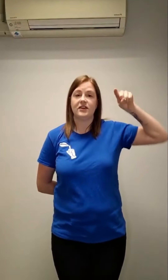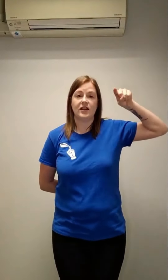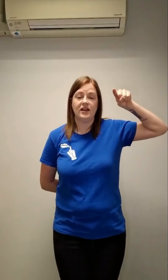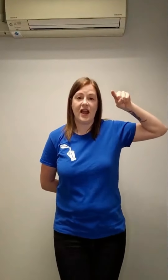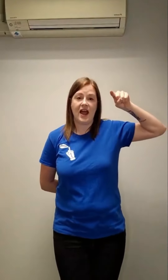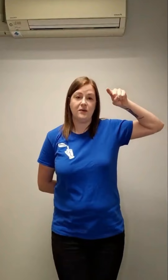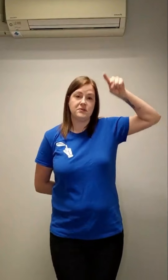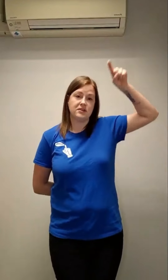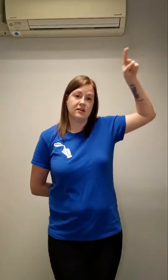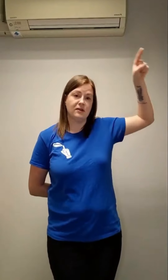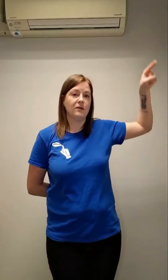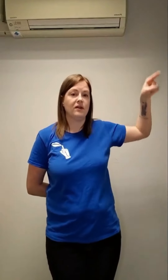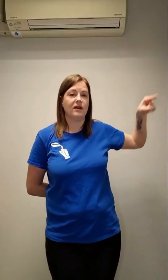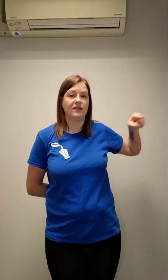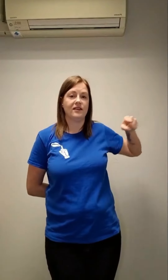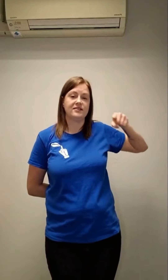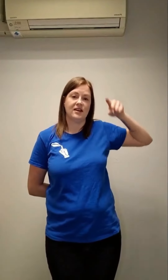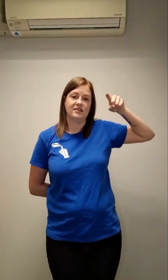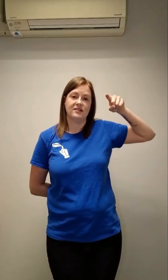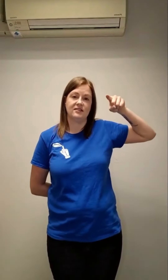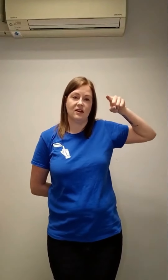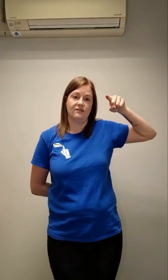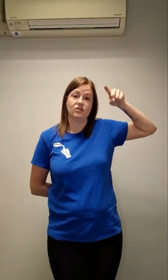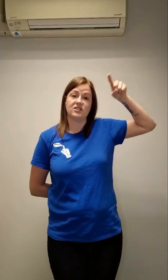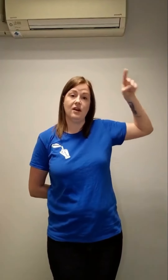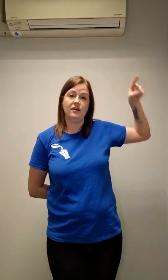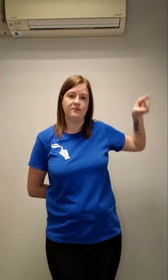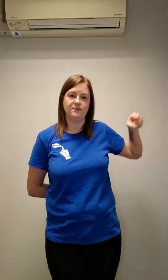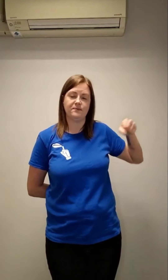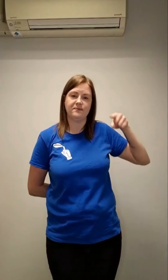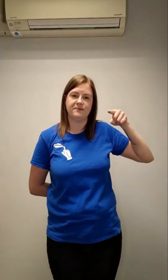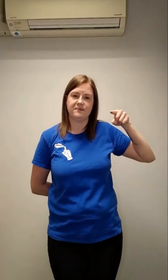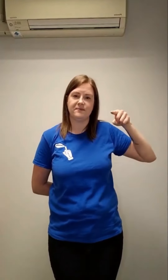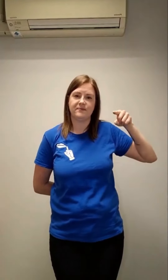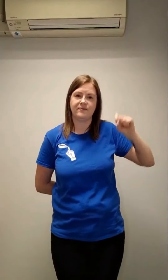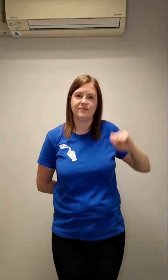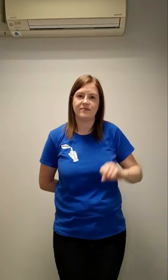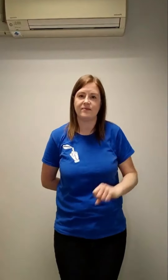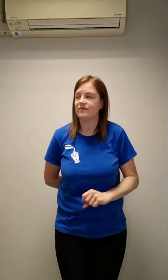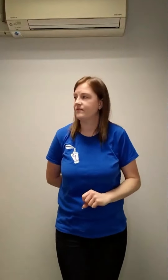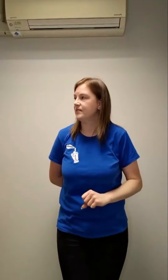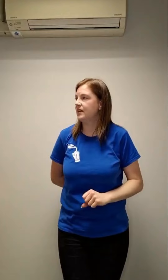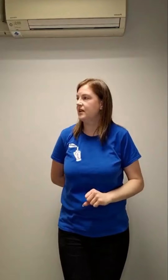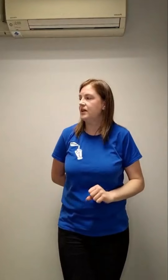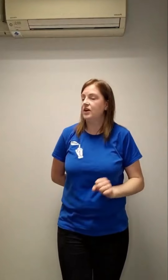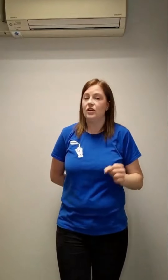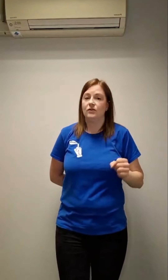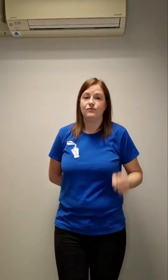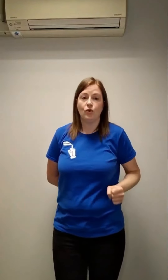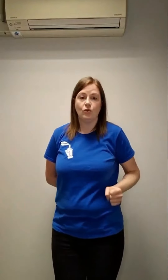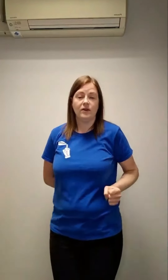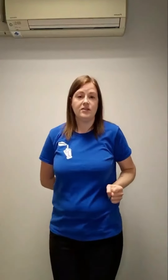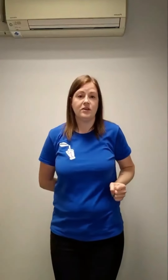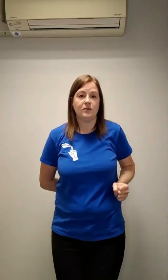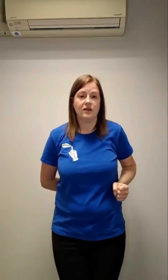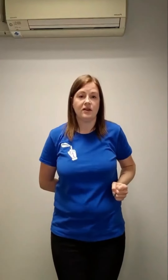Circling out would look like this, as in the sign for sun. Forward would look